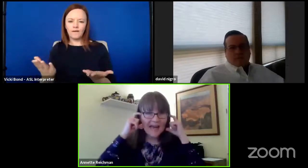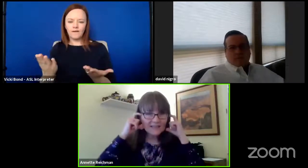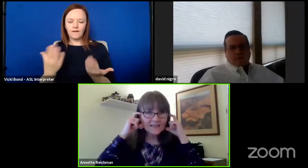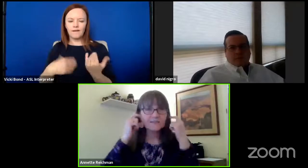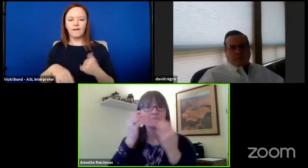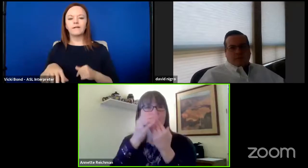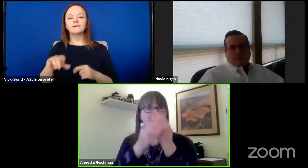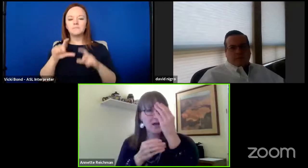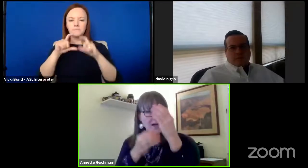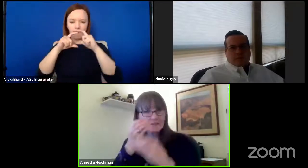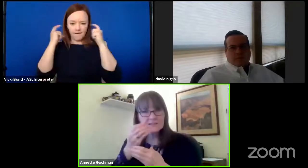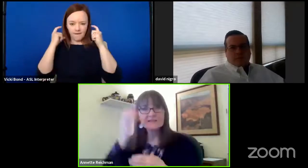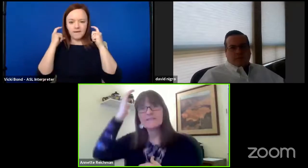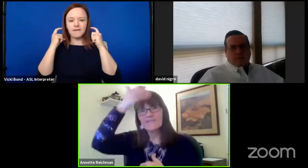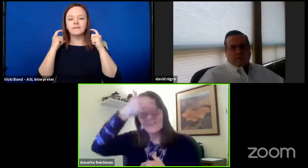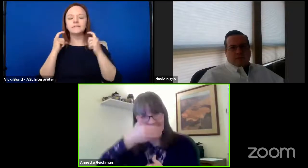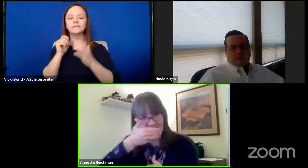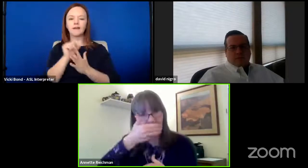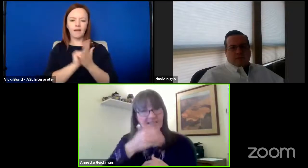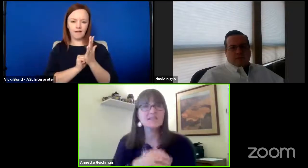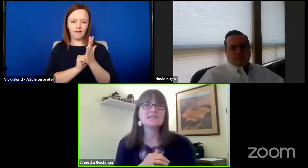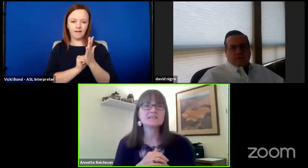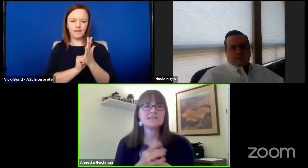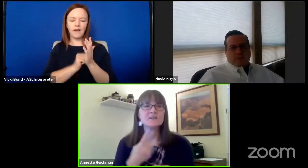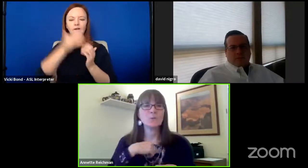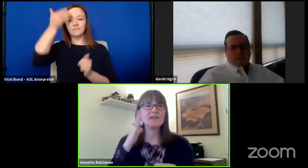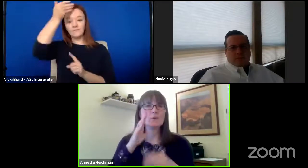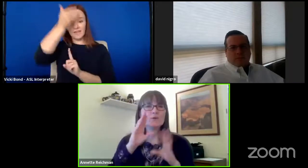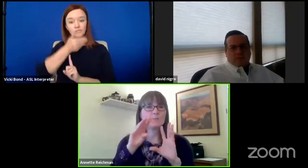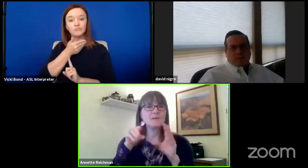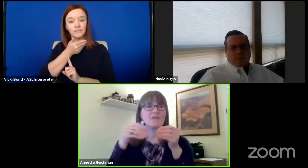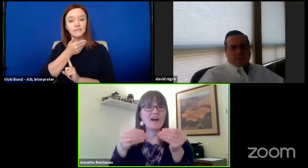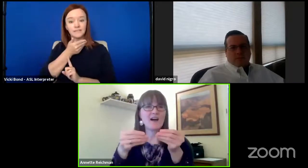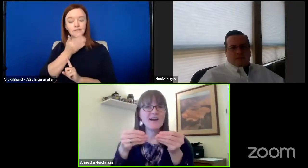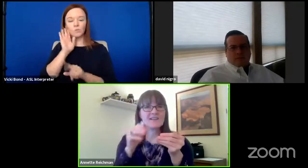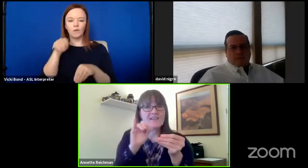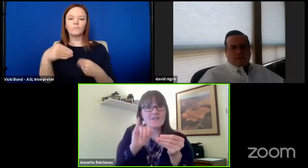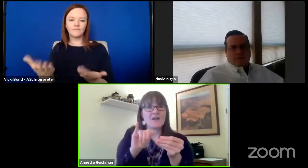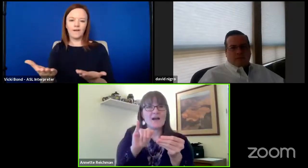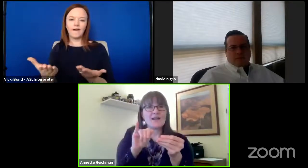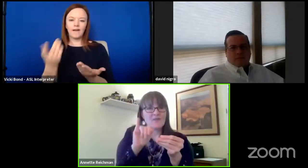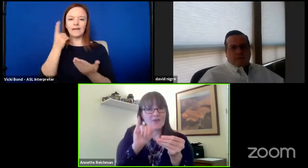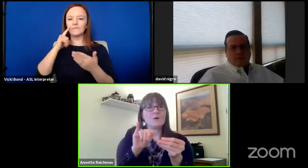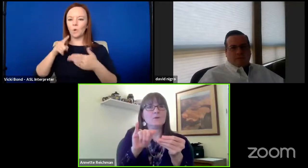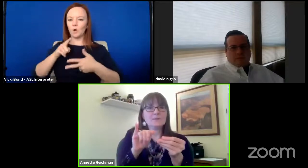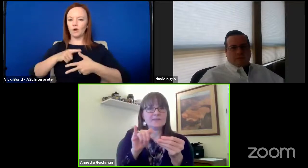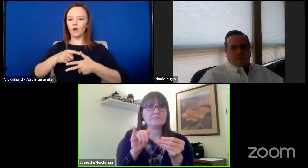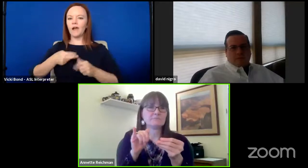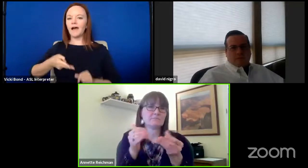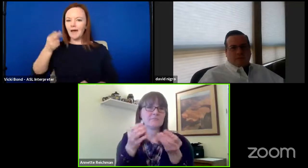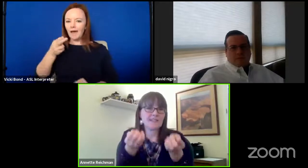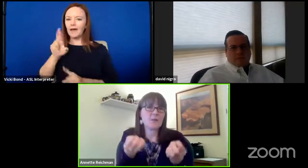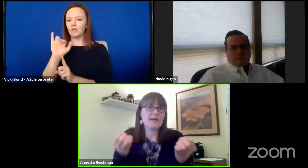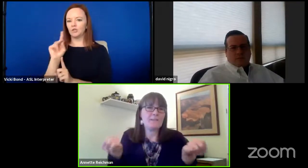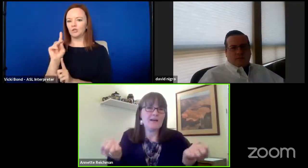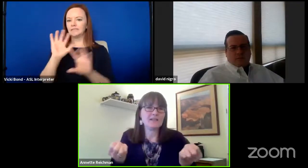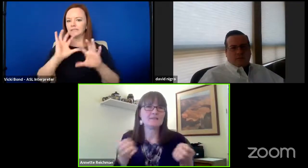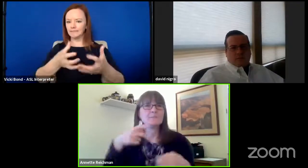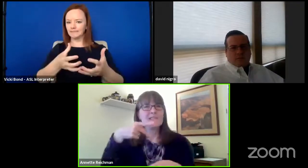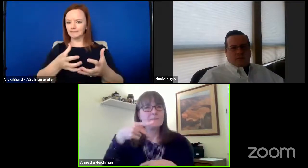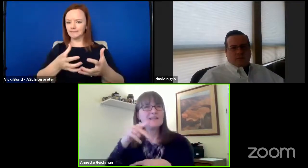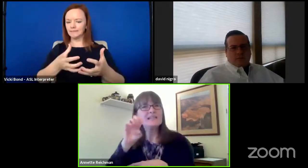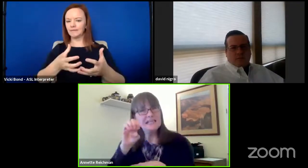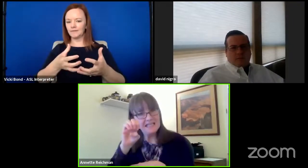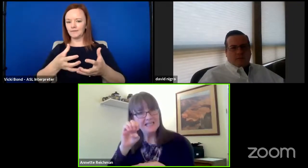surgical mask, gloves, face shield. We will provide those